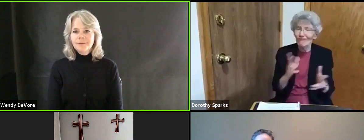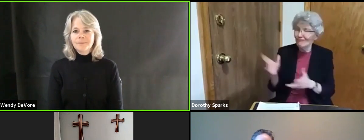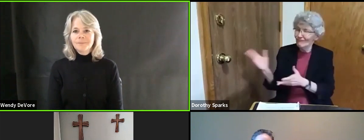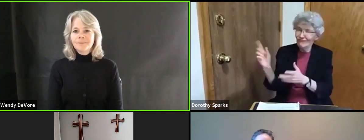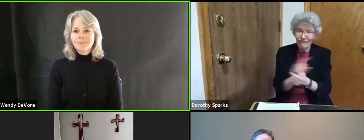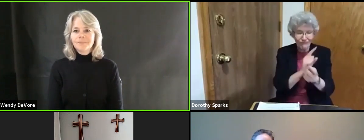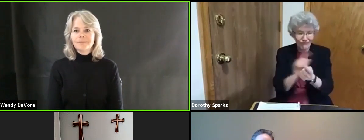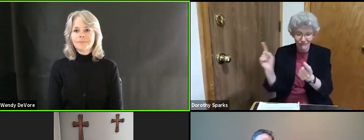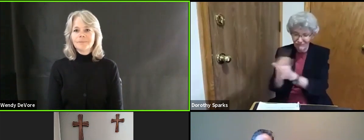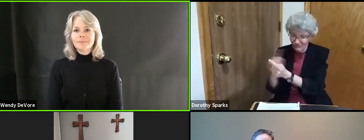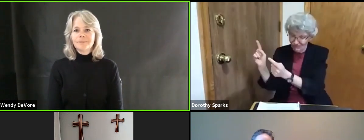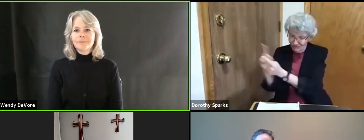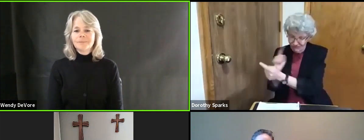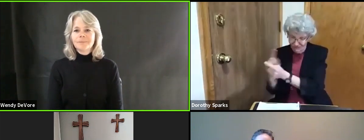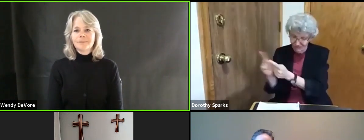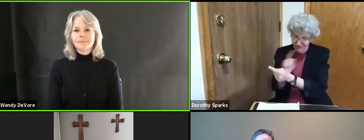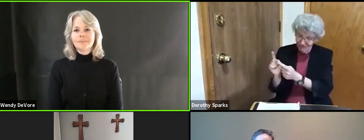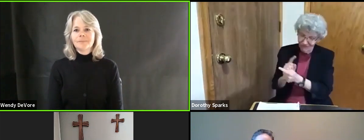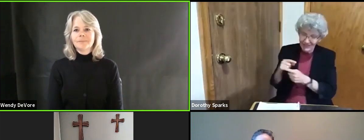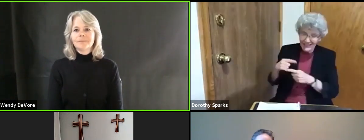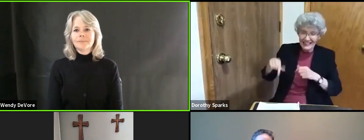prostitute.